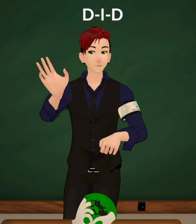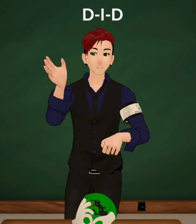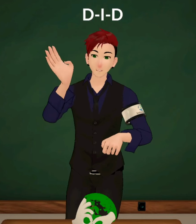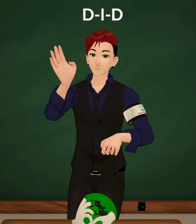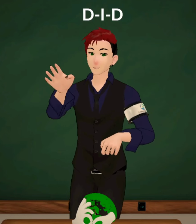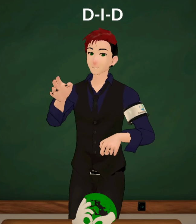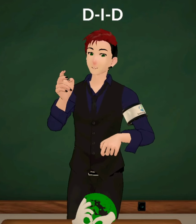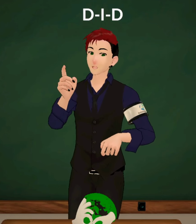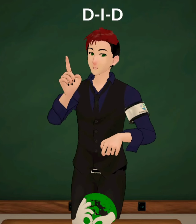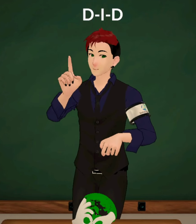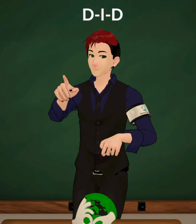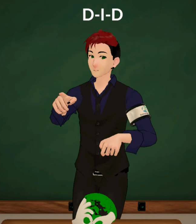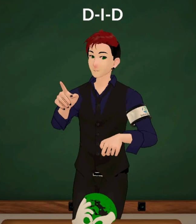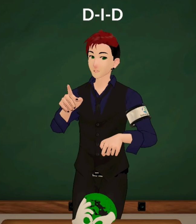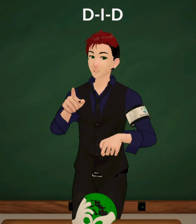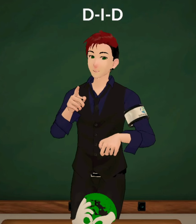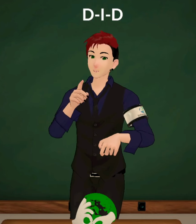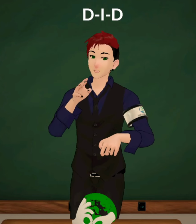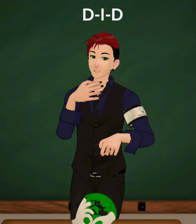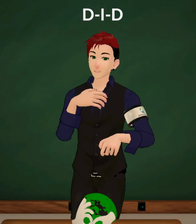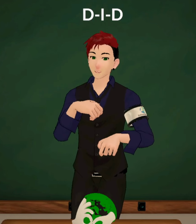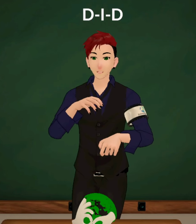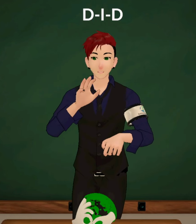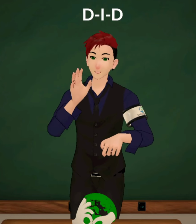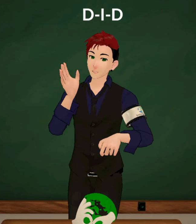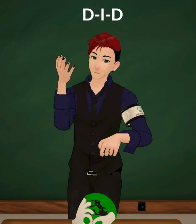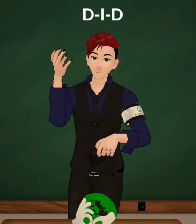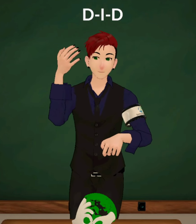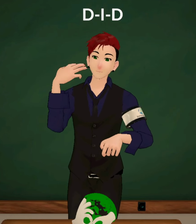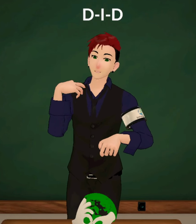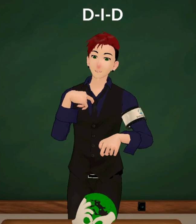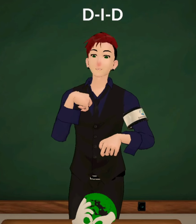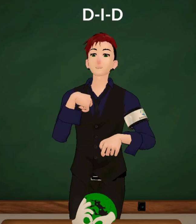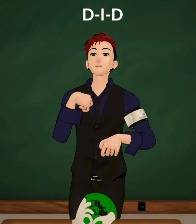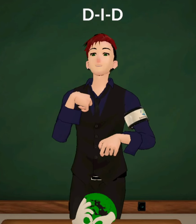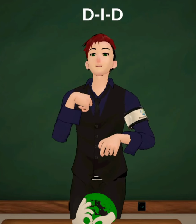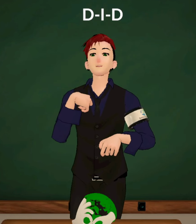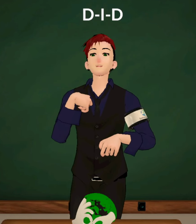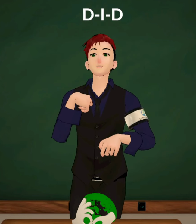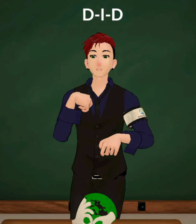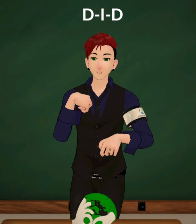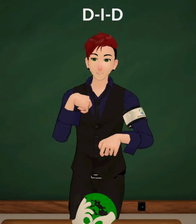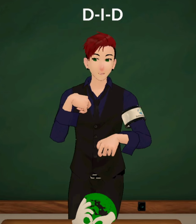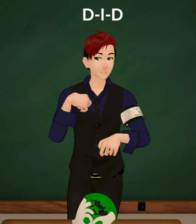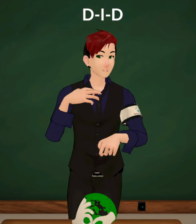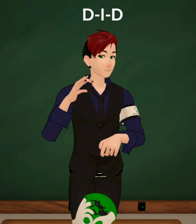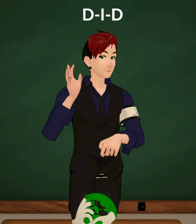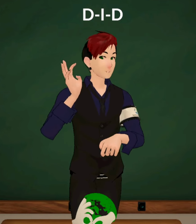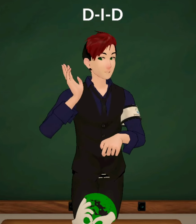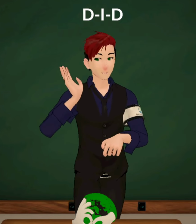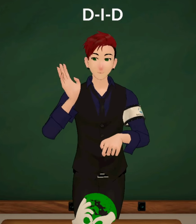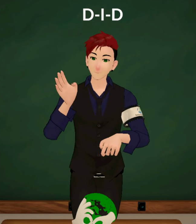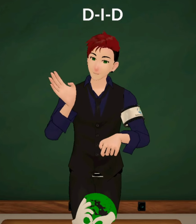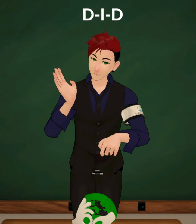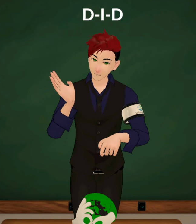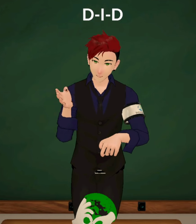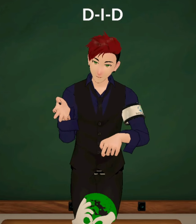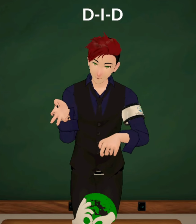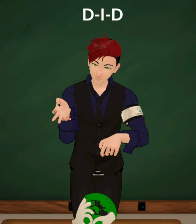Okay. Yes. So I was not completely wrong, but I'm sorry. It has been years since I took a French class, but I was like, I thought they don't